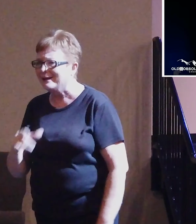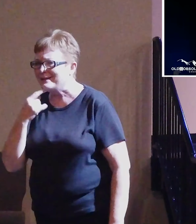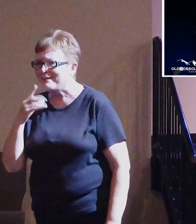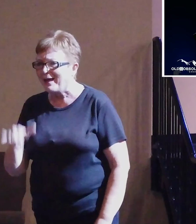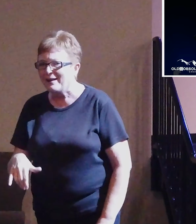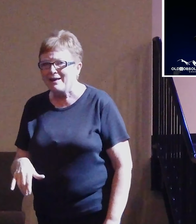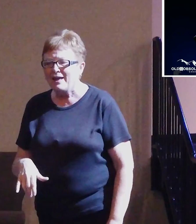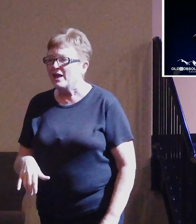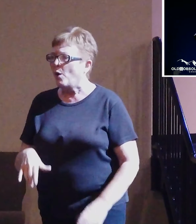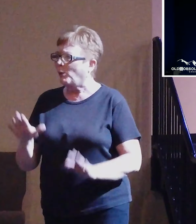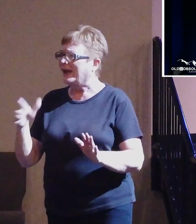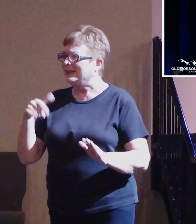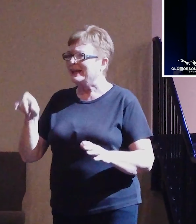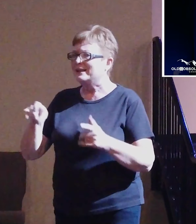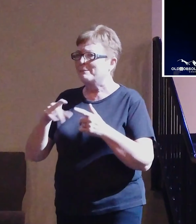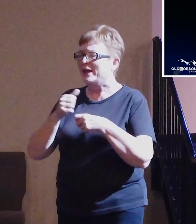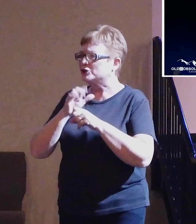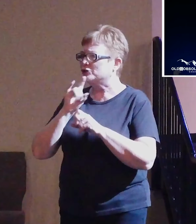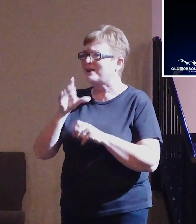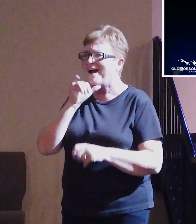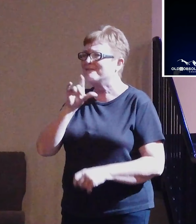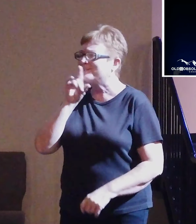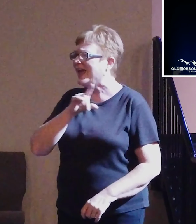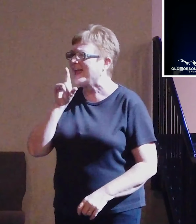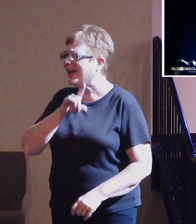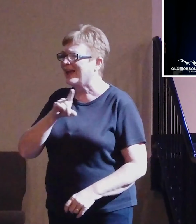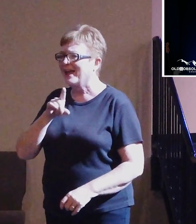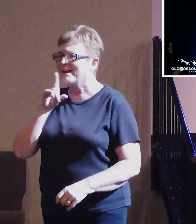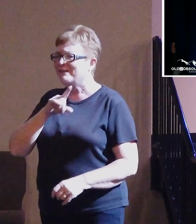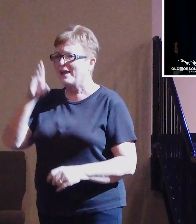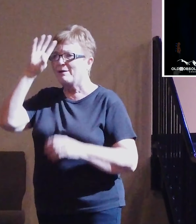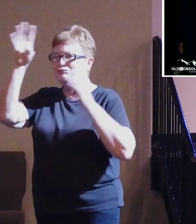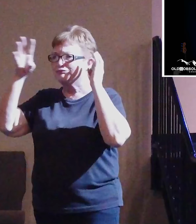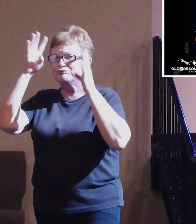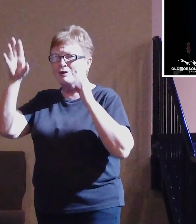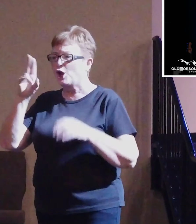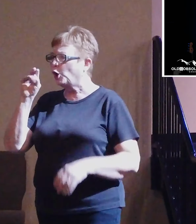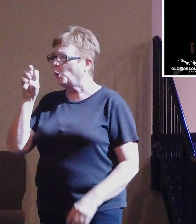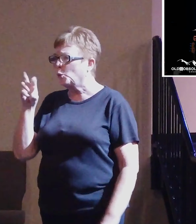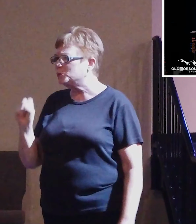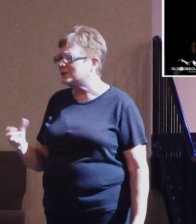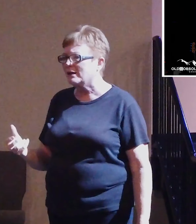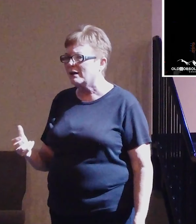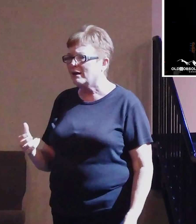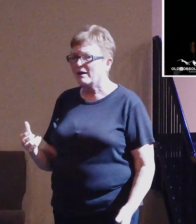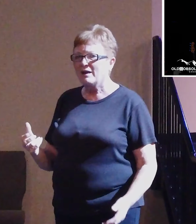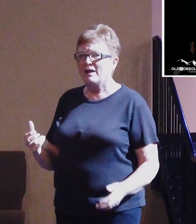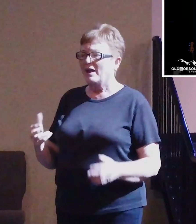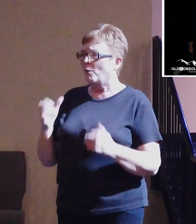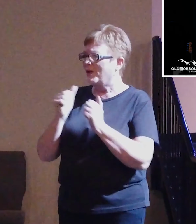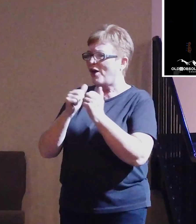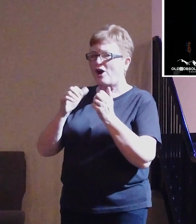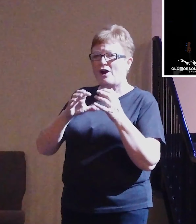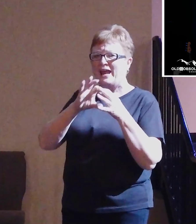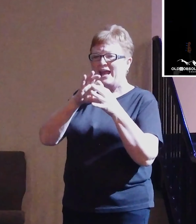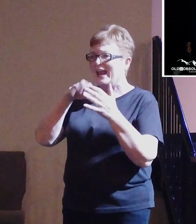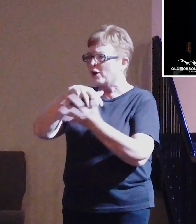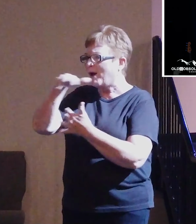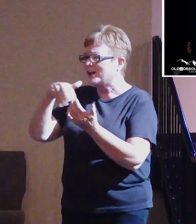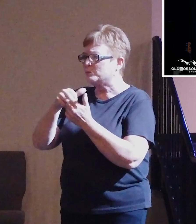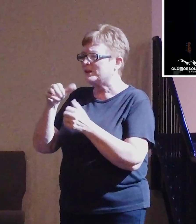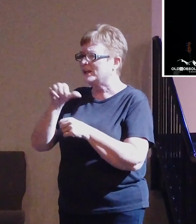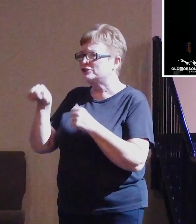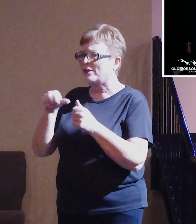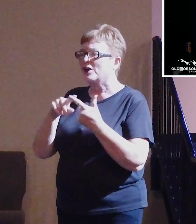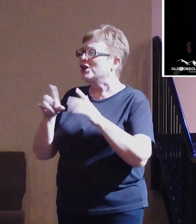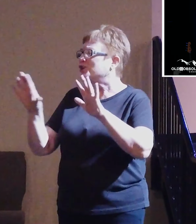we are not complicit in fake news cycles with regard to our interaction with one another. By the way, sidebar,